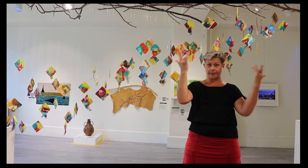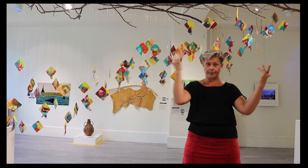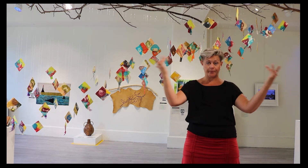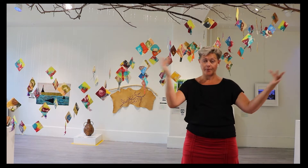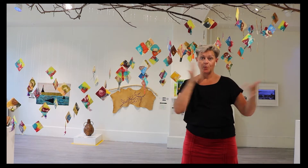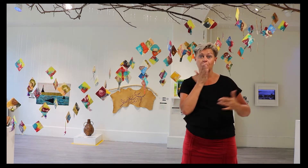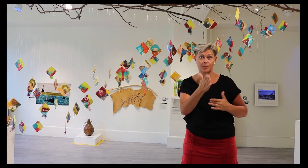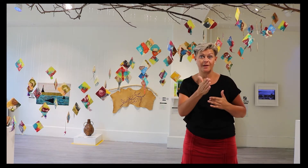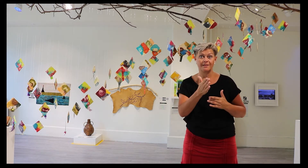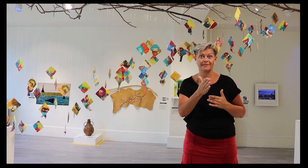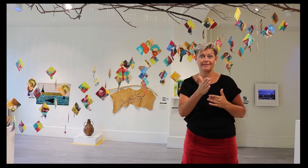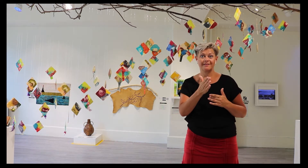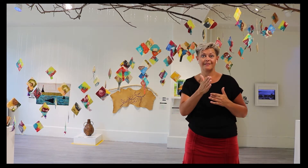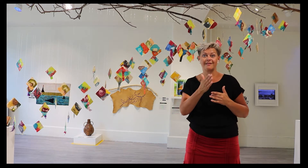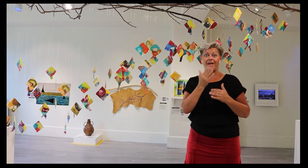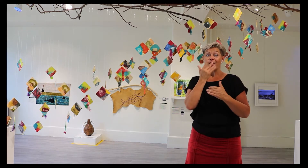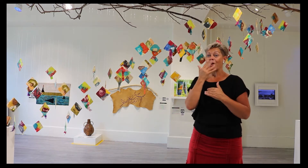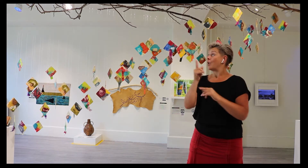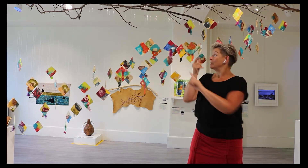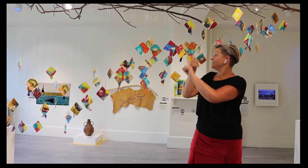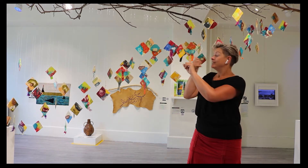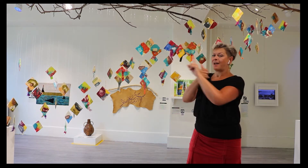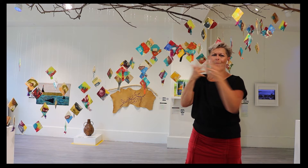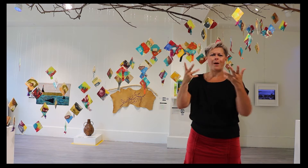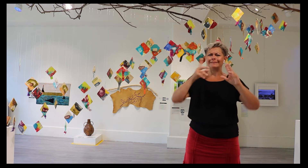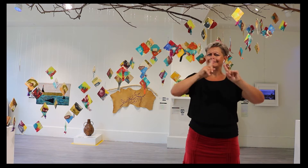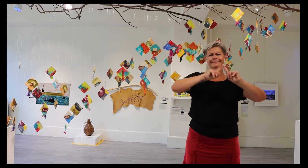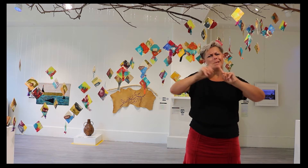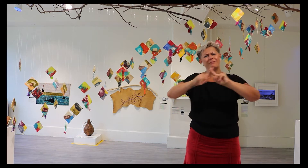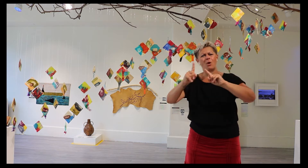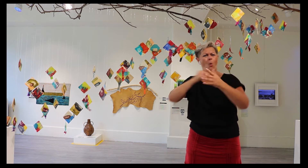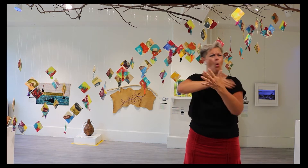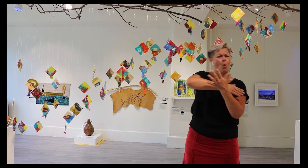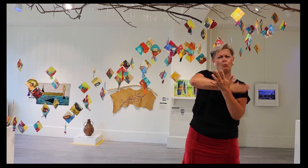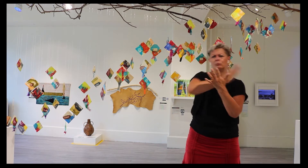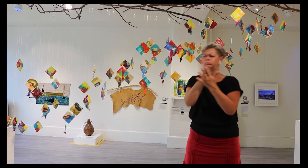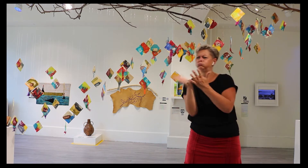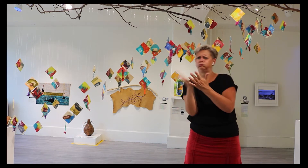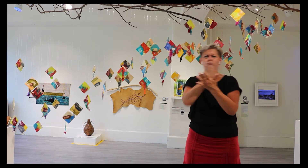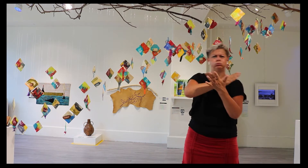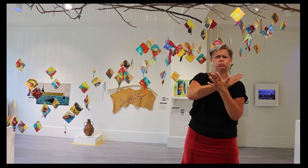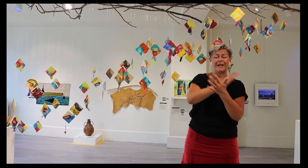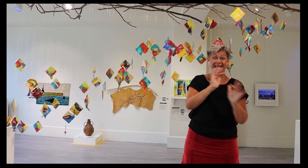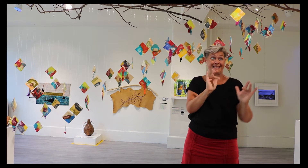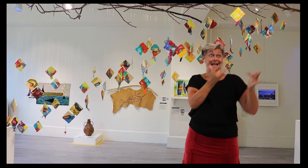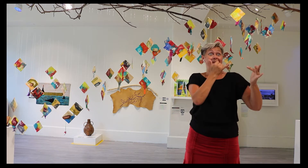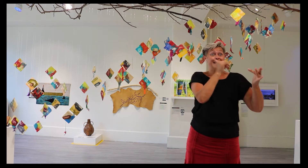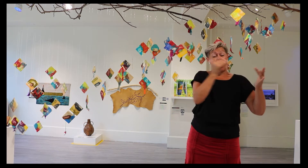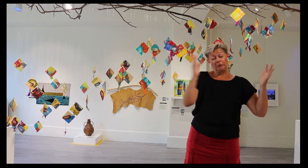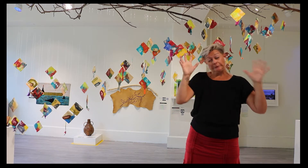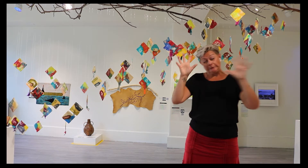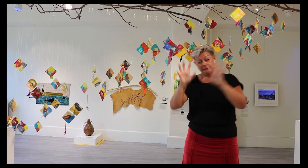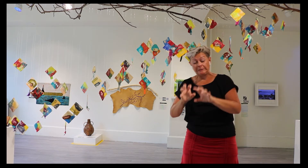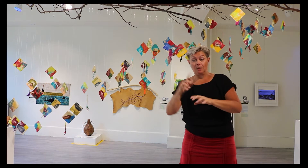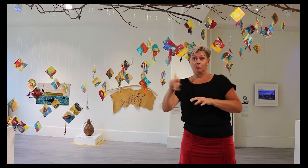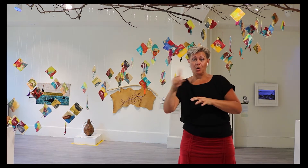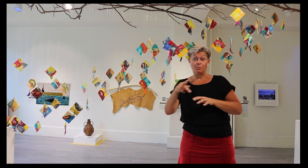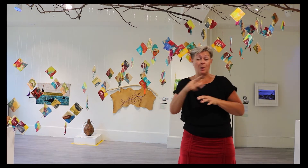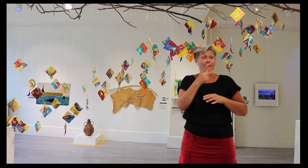light. The colors on the cards range from across the full rainbow, from light yellow to deep purple, pale